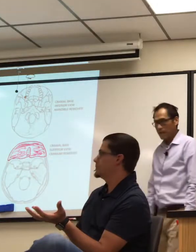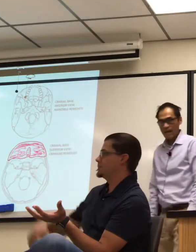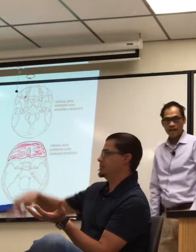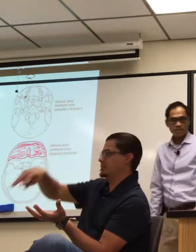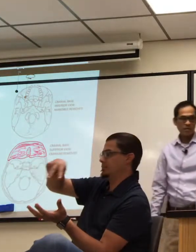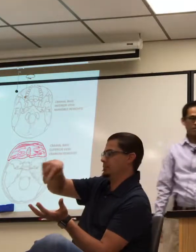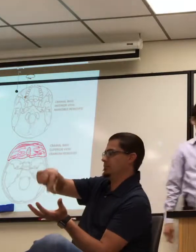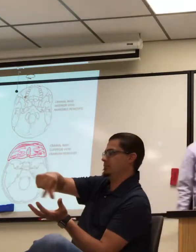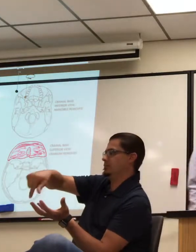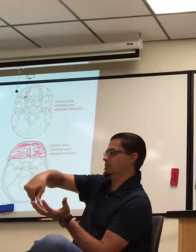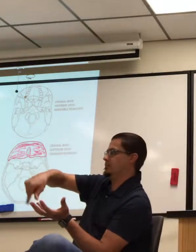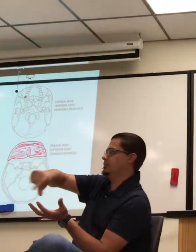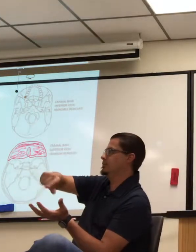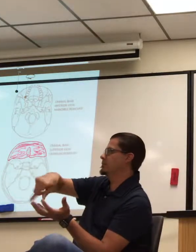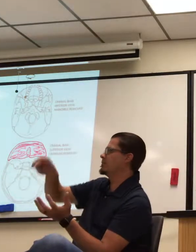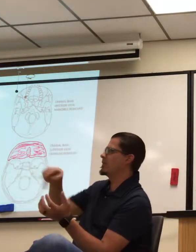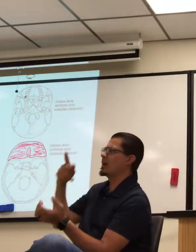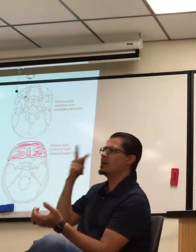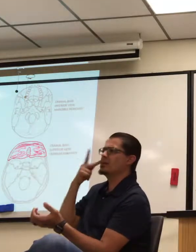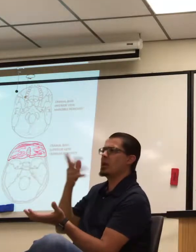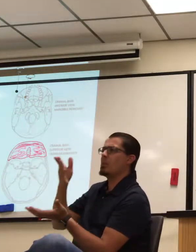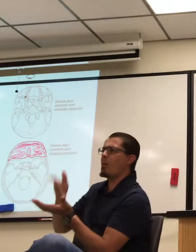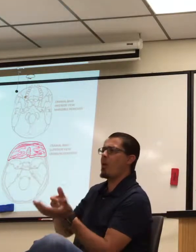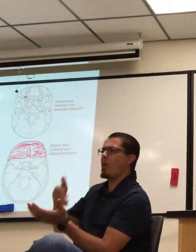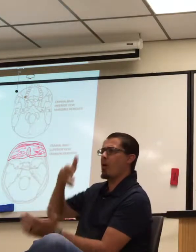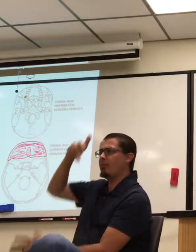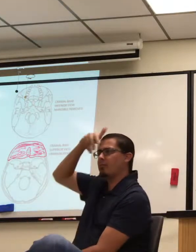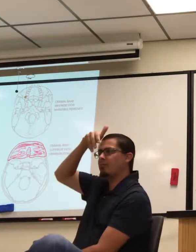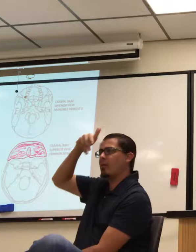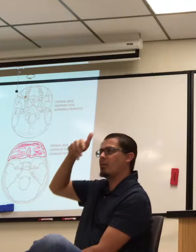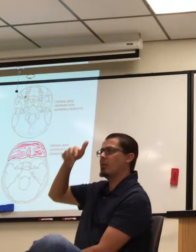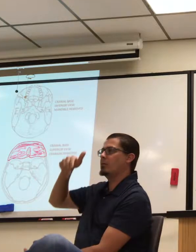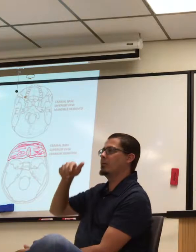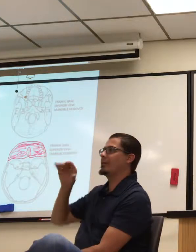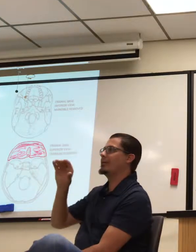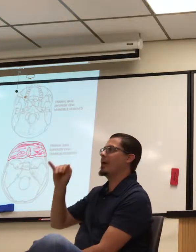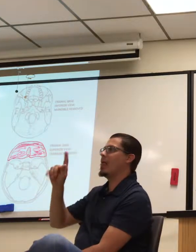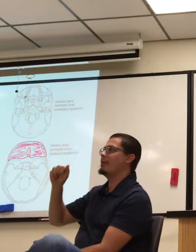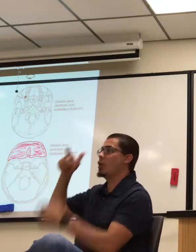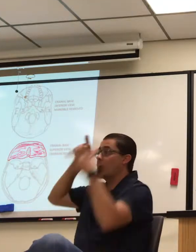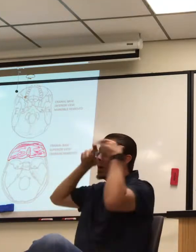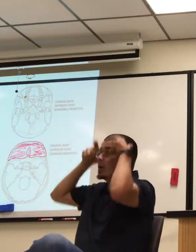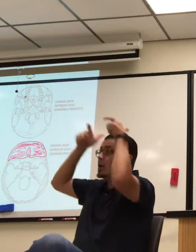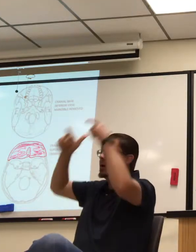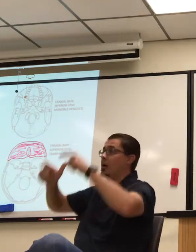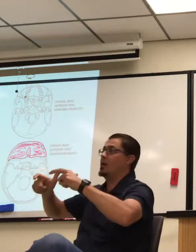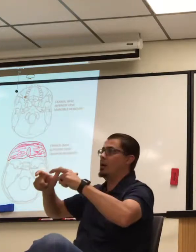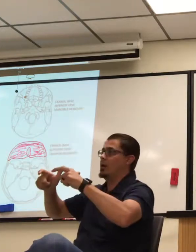There. So you can see part of the frontal bone with the calvaria removed.